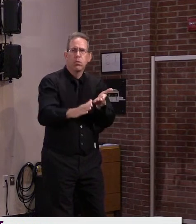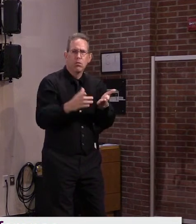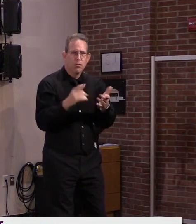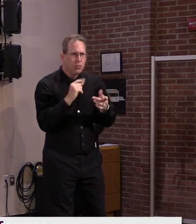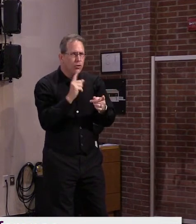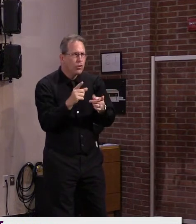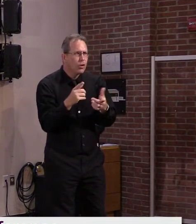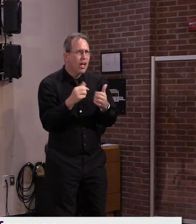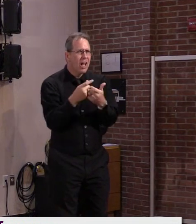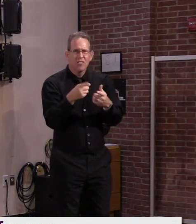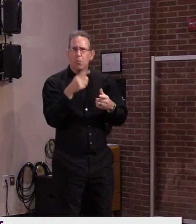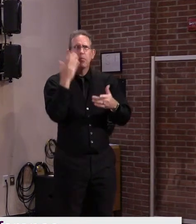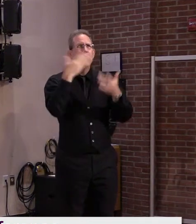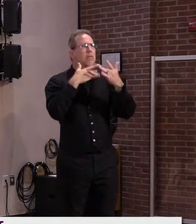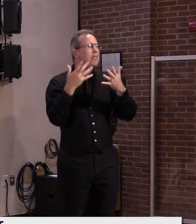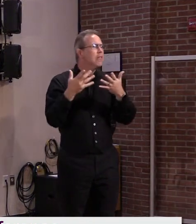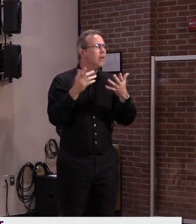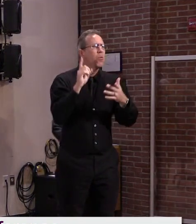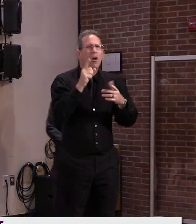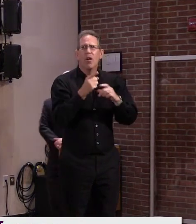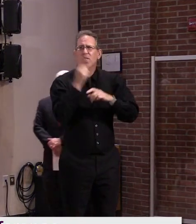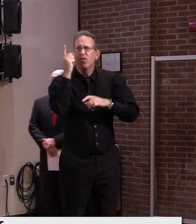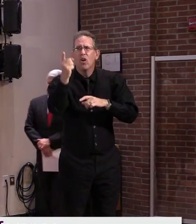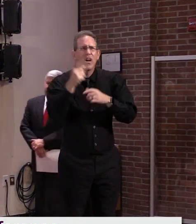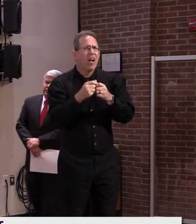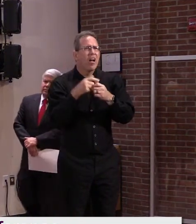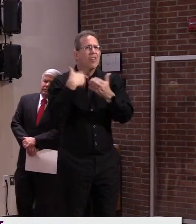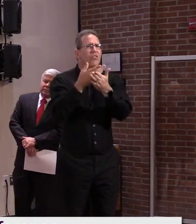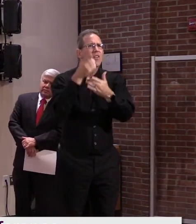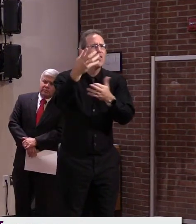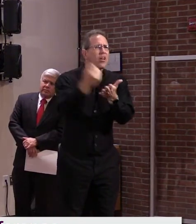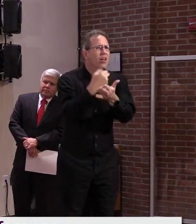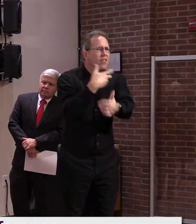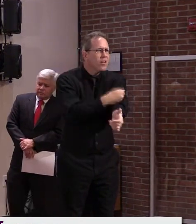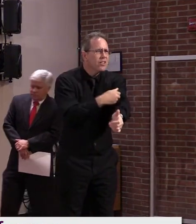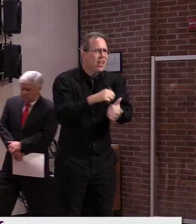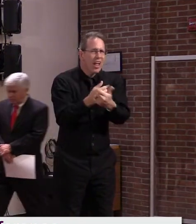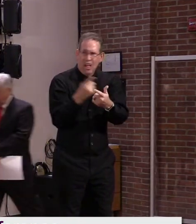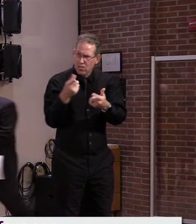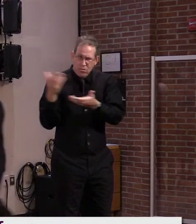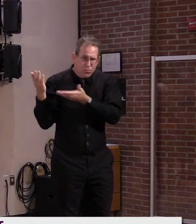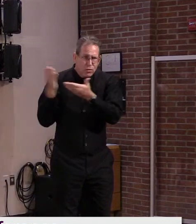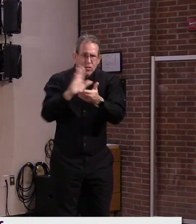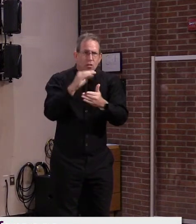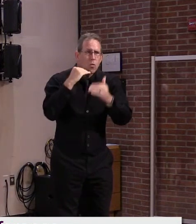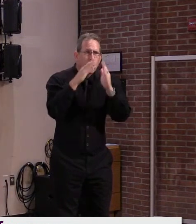access issues, get their third dose of the Pfizer vaccine? Secretary Smith.